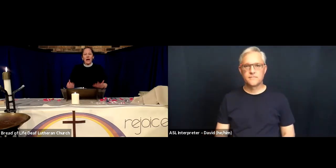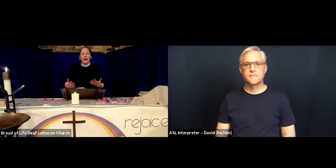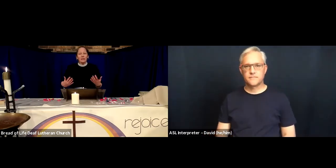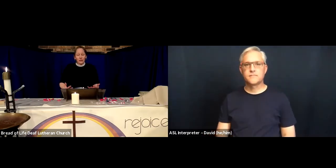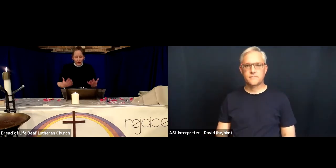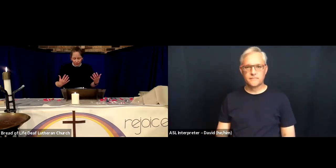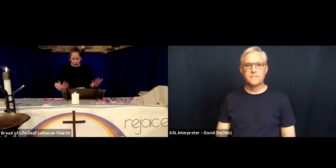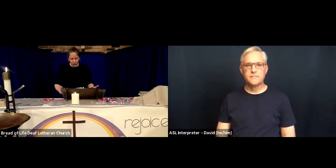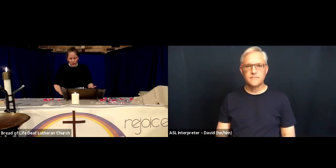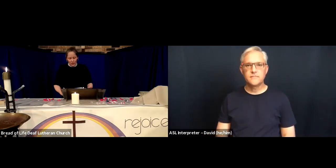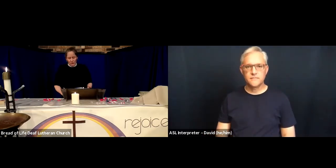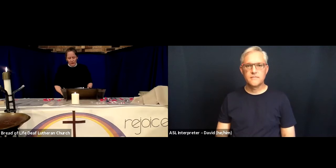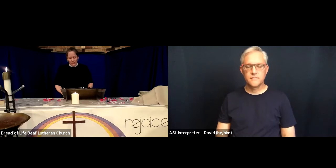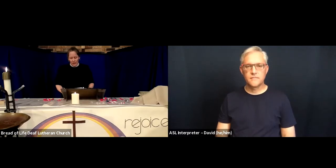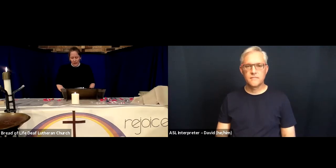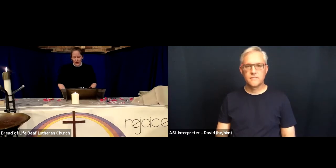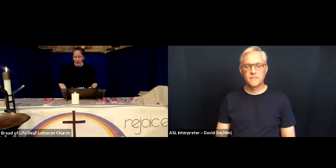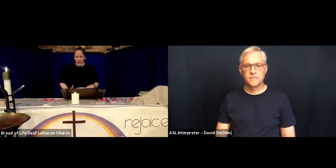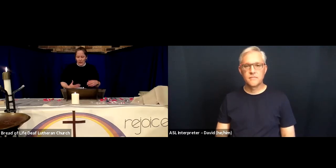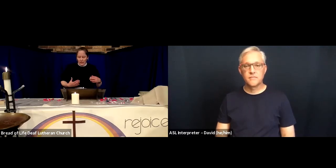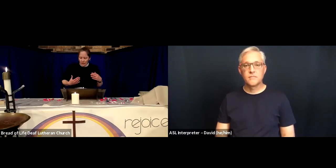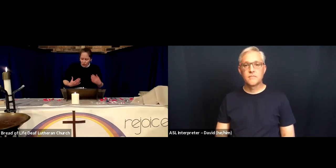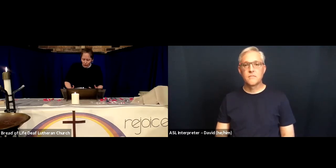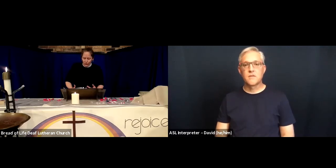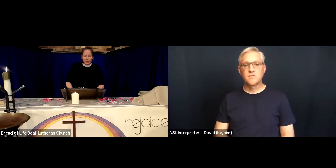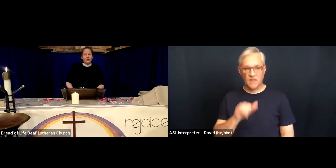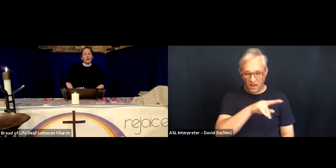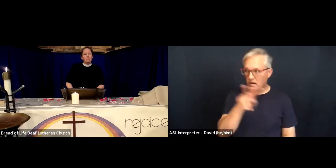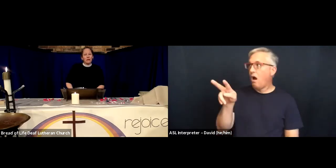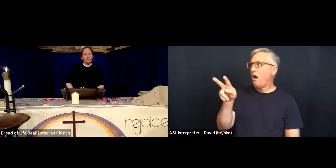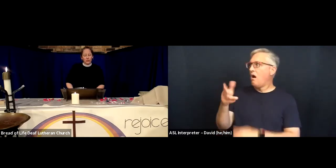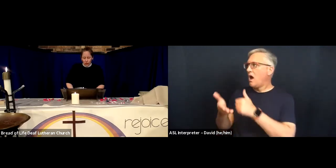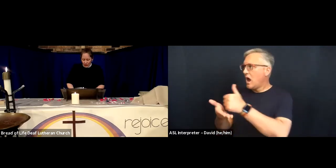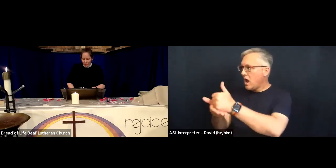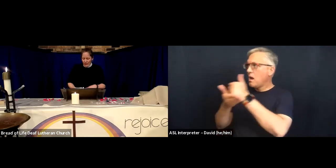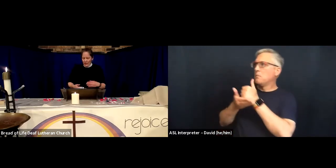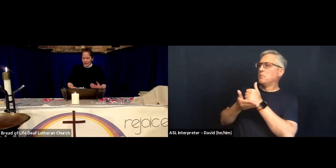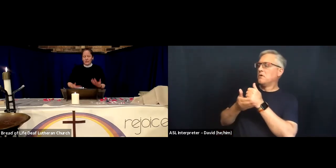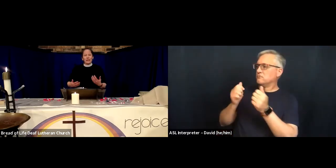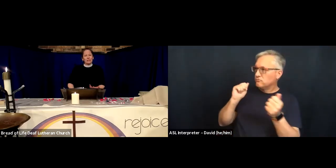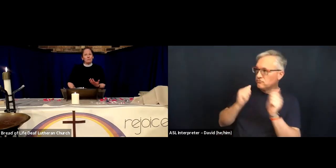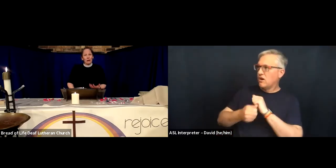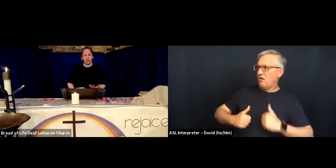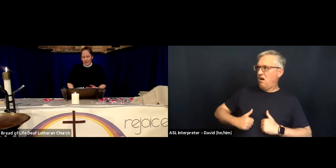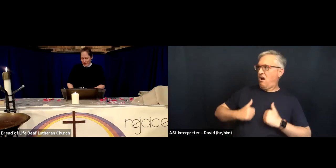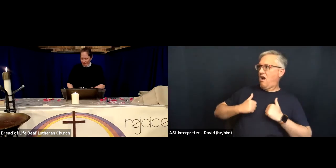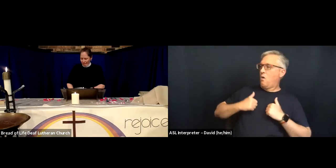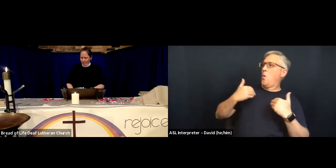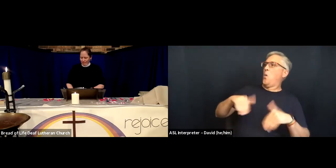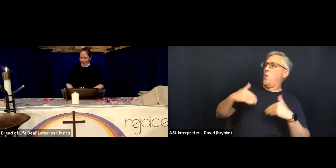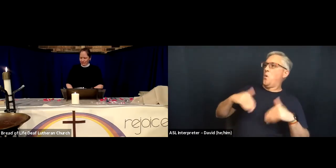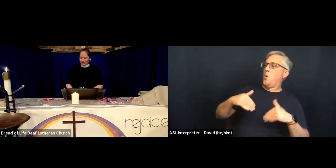And that life-changing experience is the truth that Peter is sharing in today's Bible